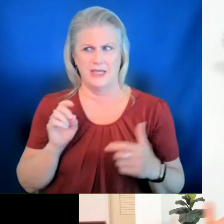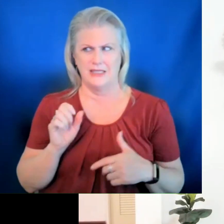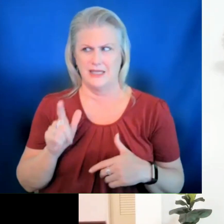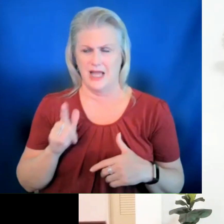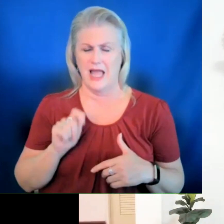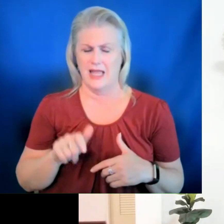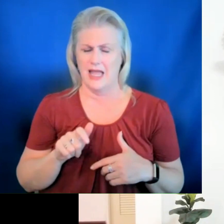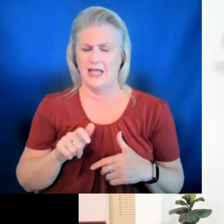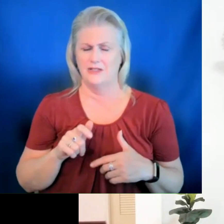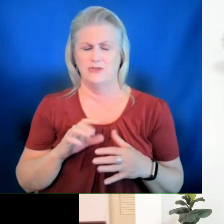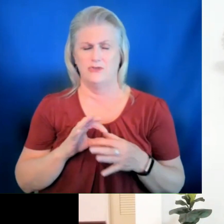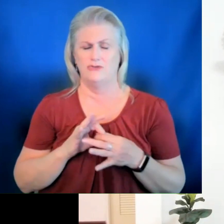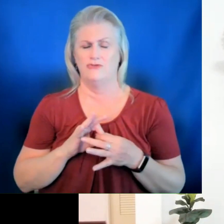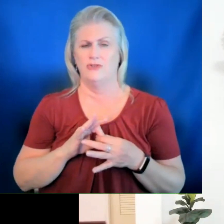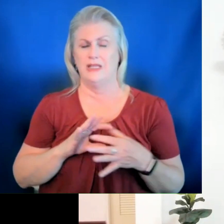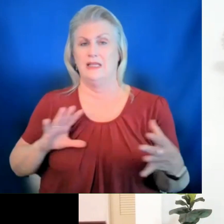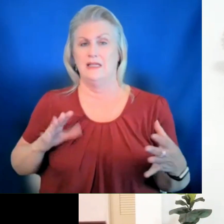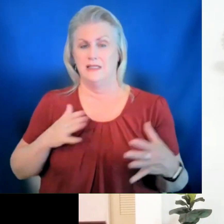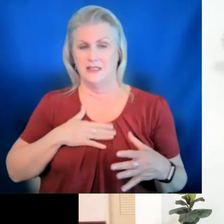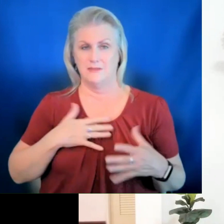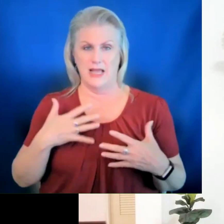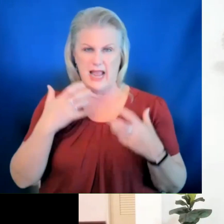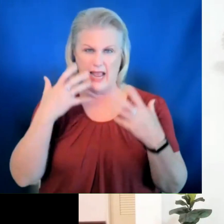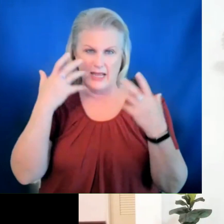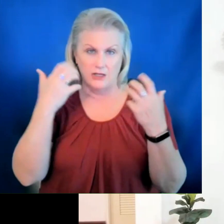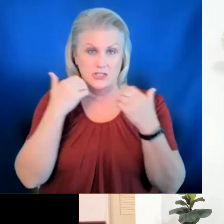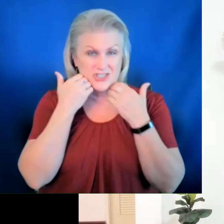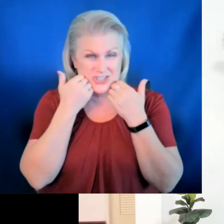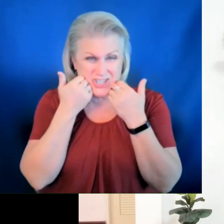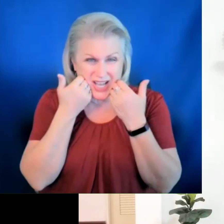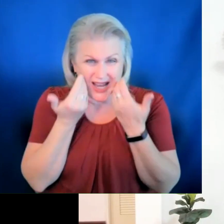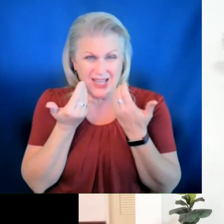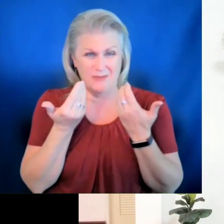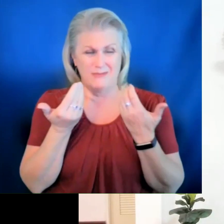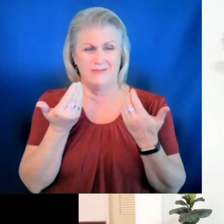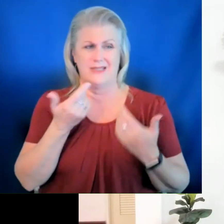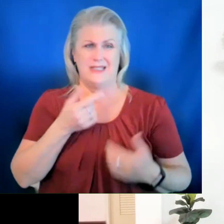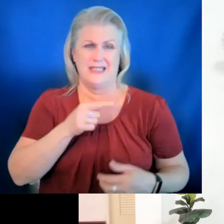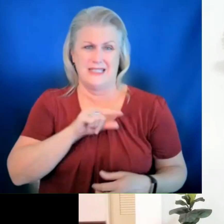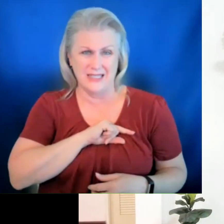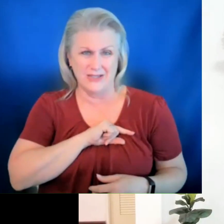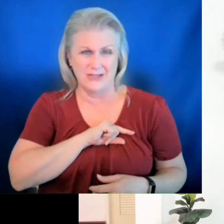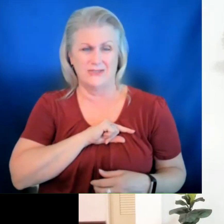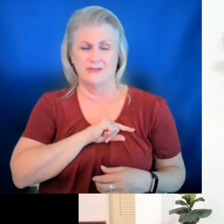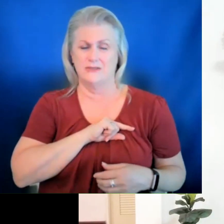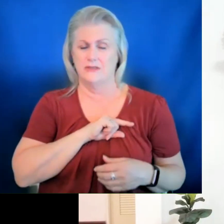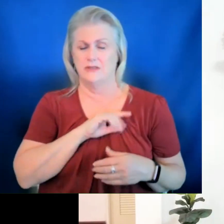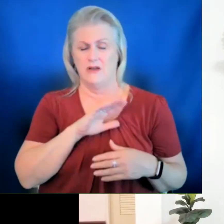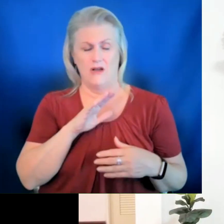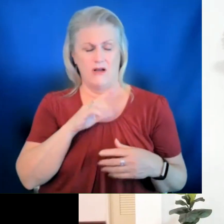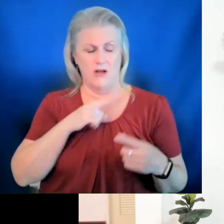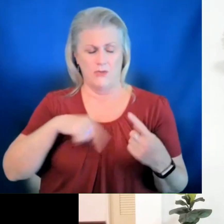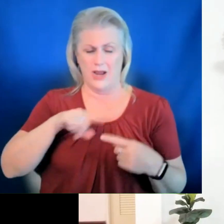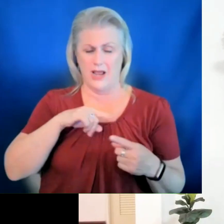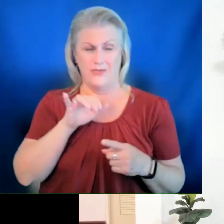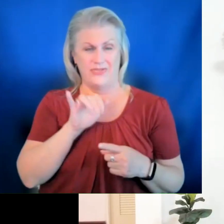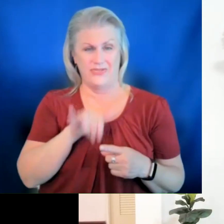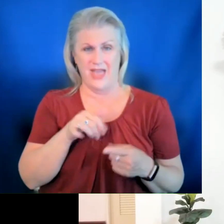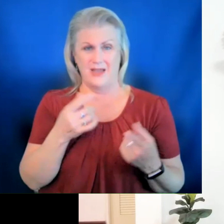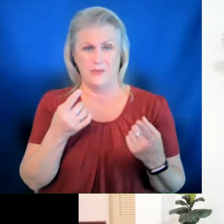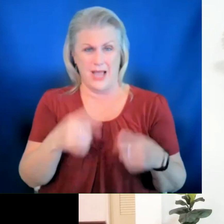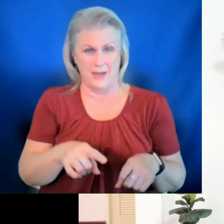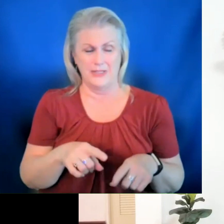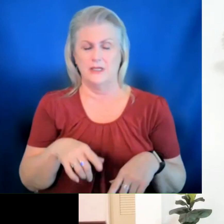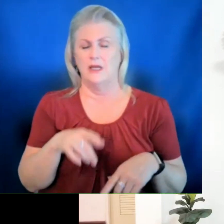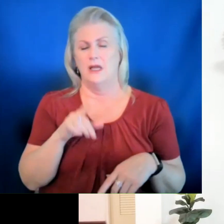to release the anger, the shame, the guilt that I was feeling around that event